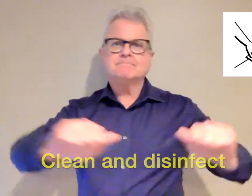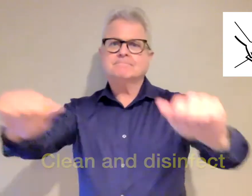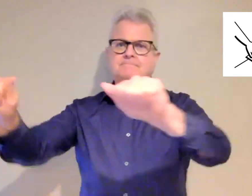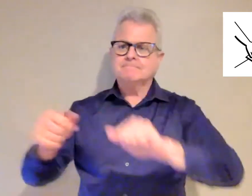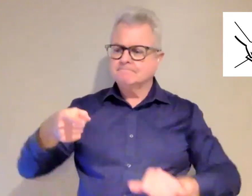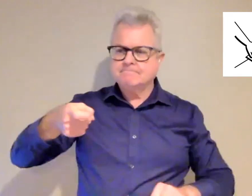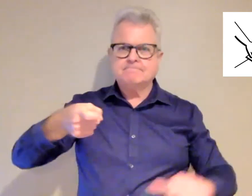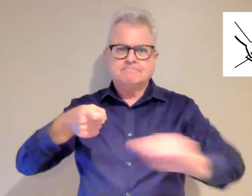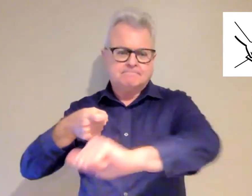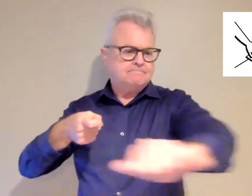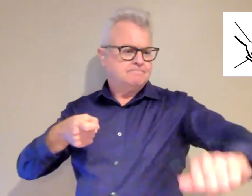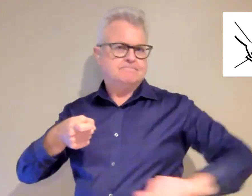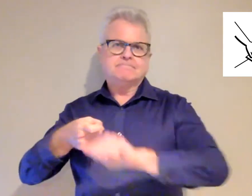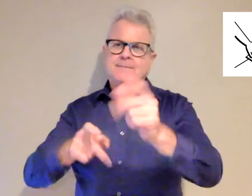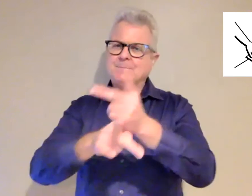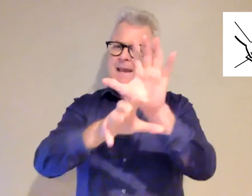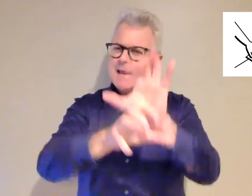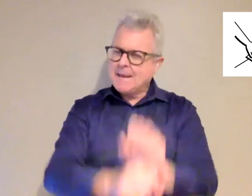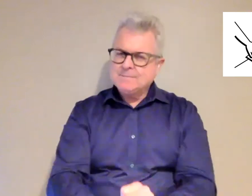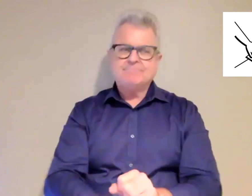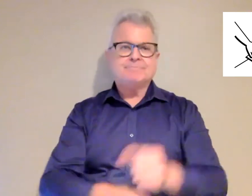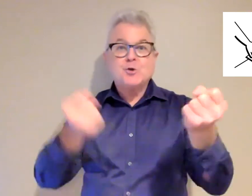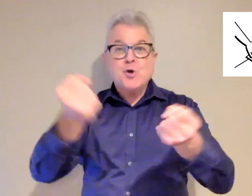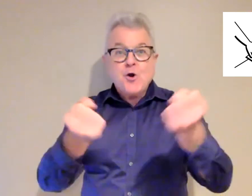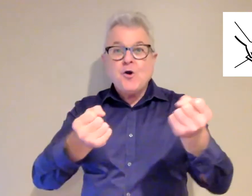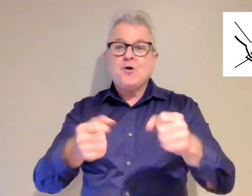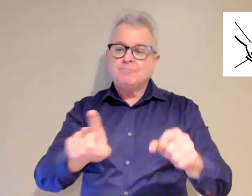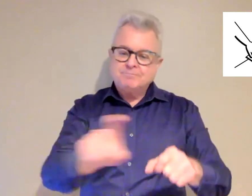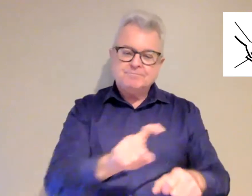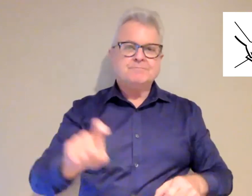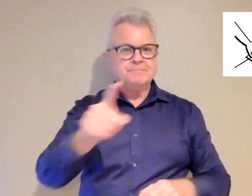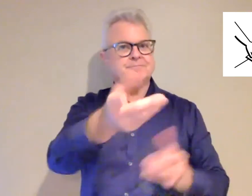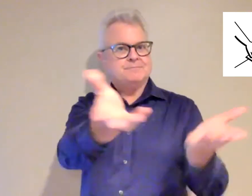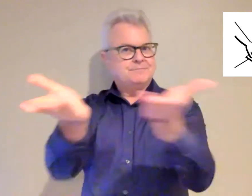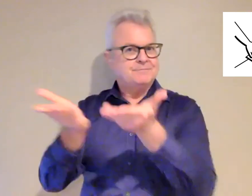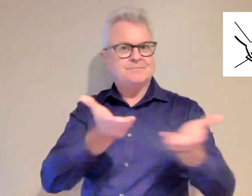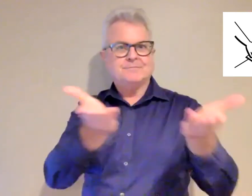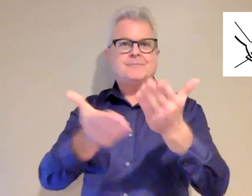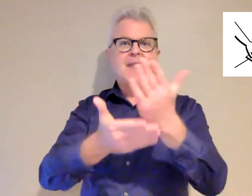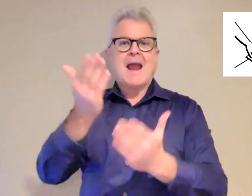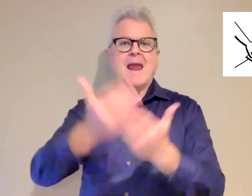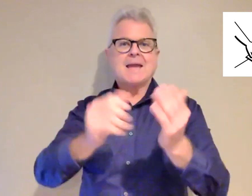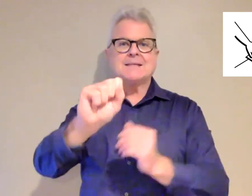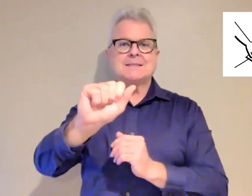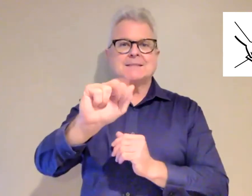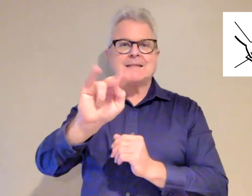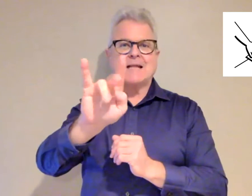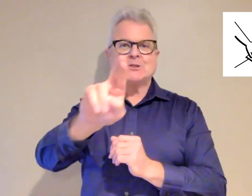your countertops and surfaces are clean at all times. Make it a daily habit. The inside of your vehicle, your steering